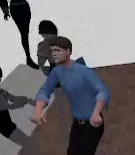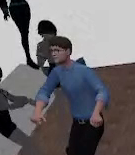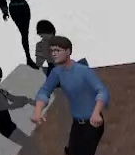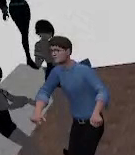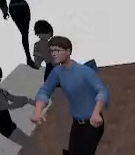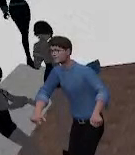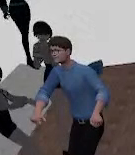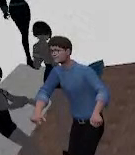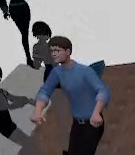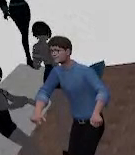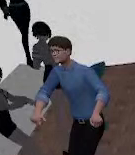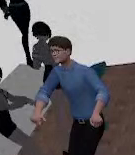yeah.